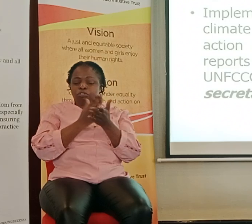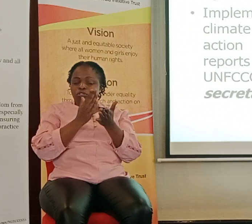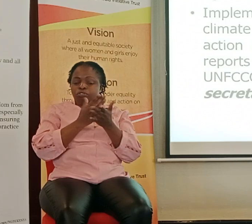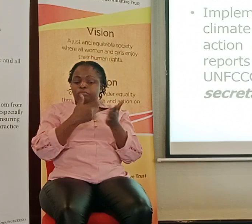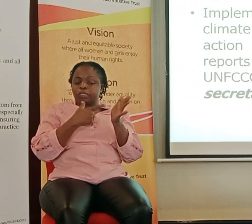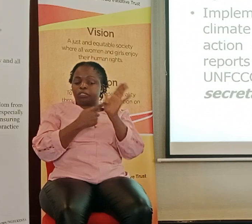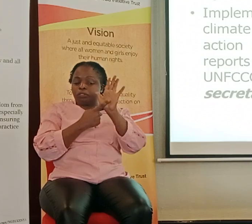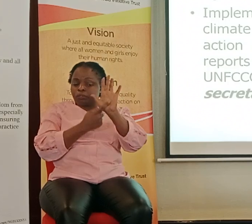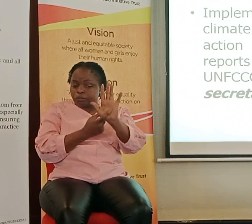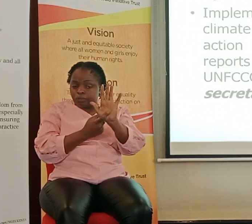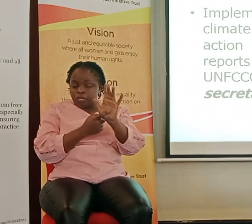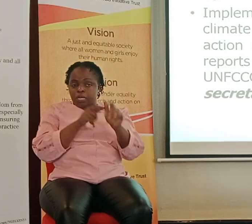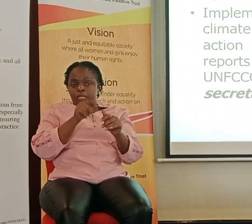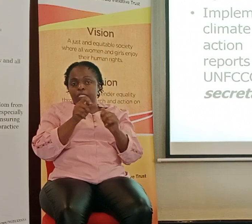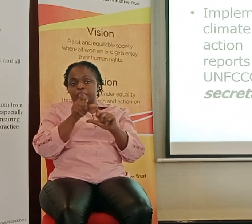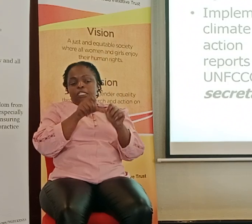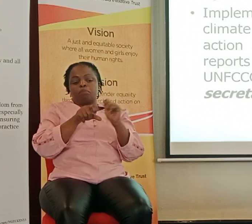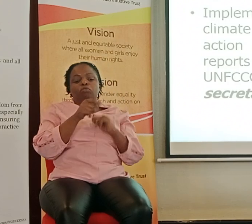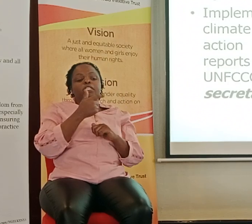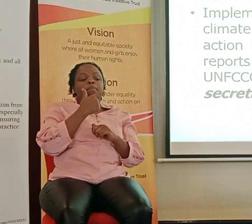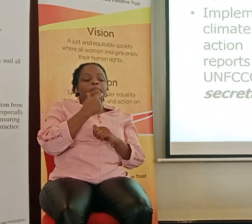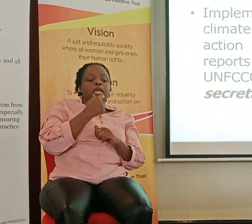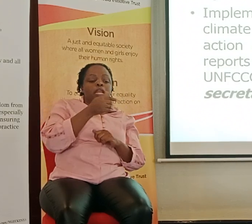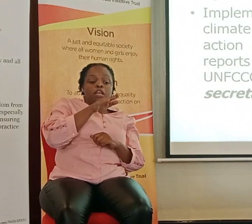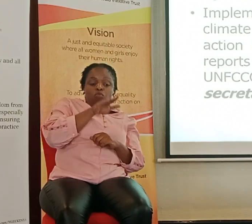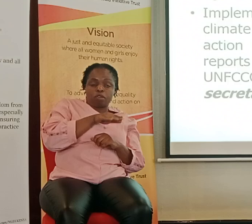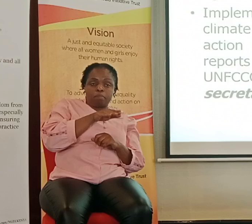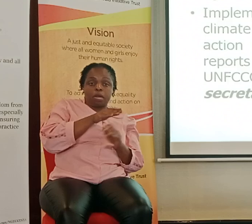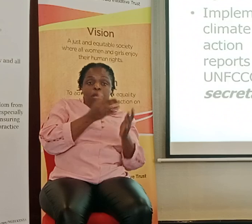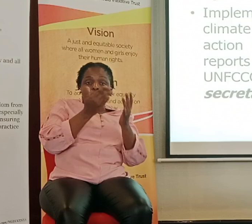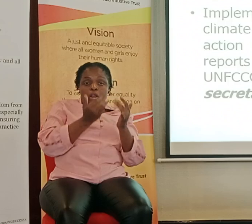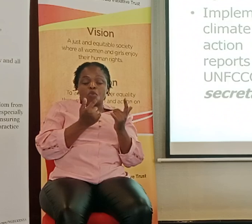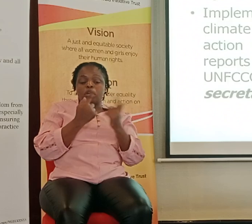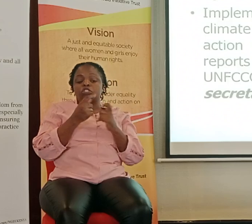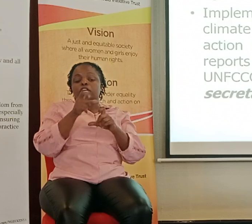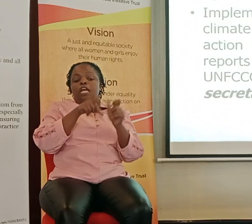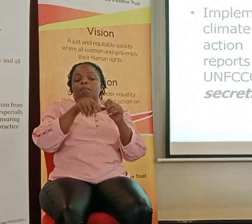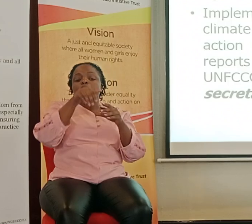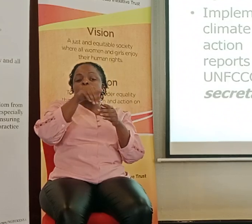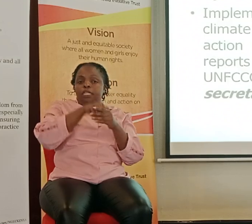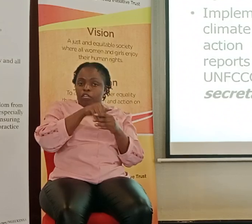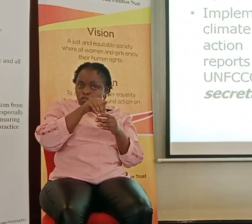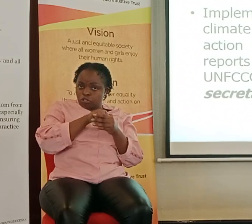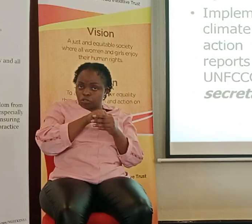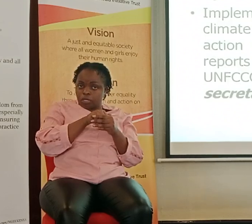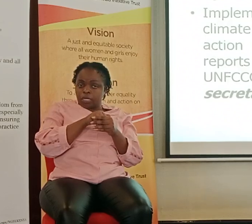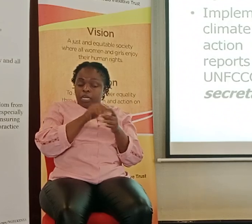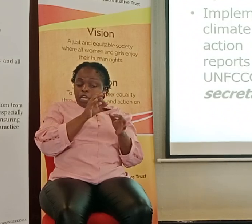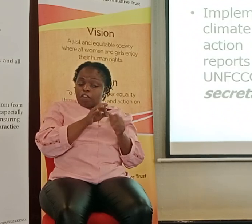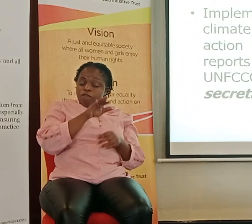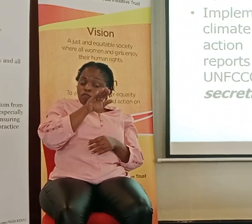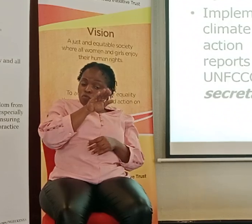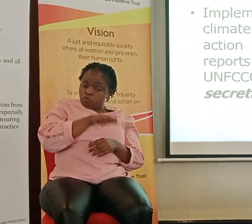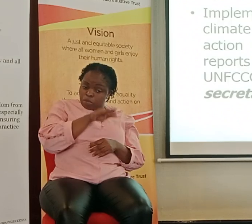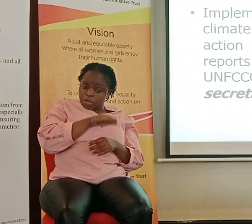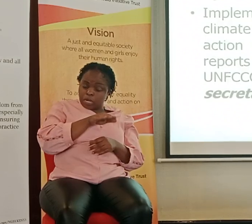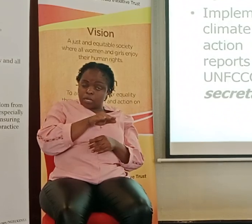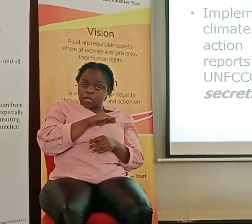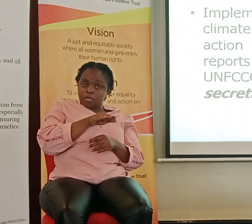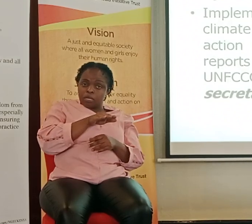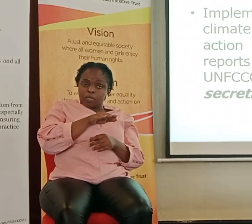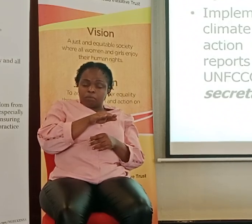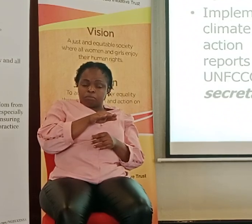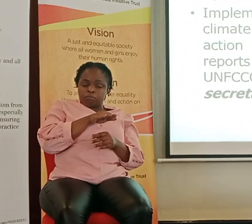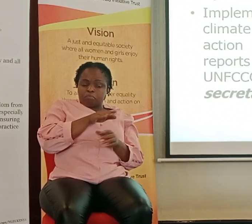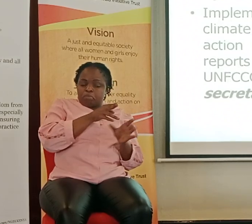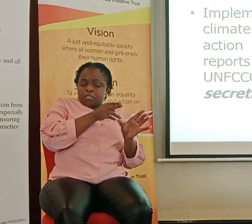highlighted that this is just on men, women, and here we are talking about inclusion. So if women decline in terms